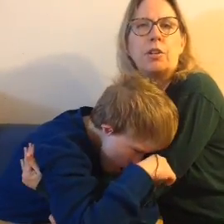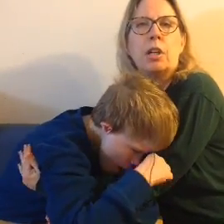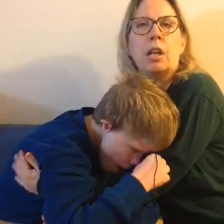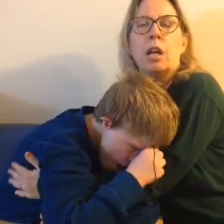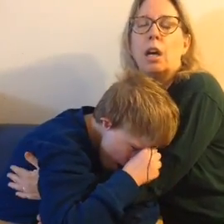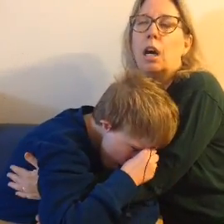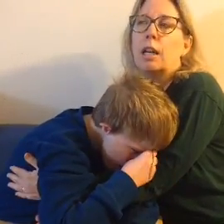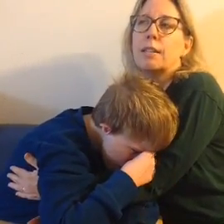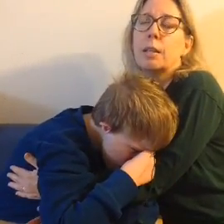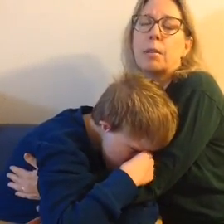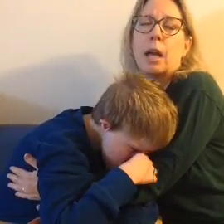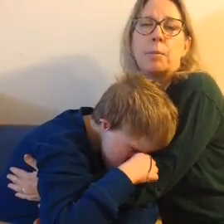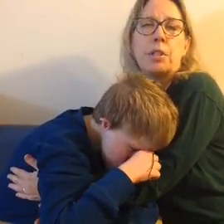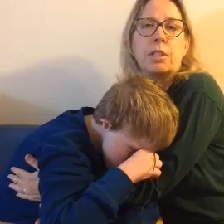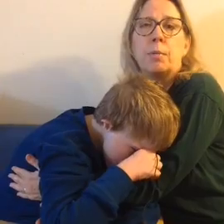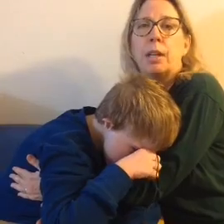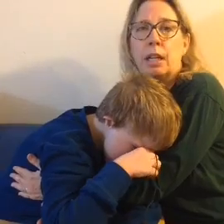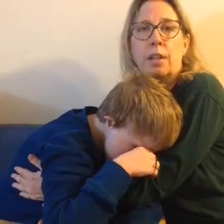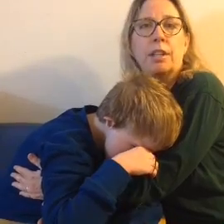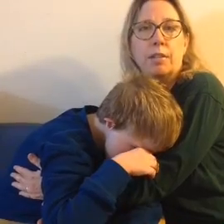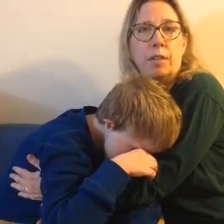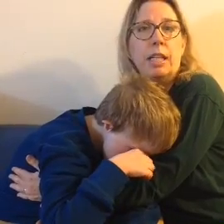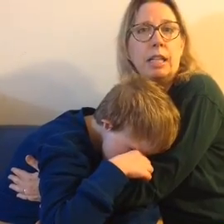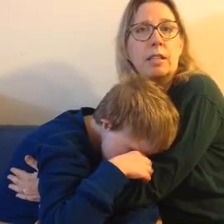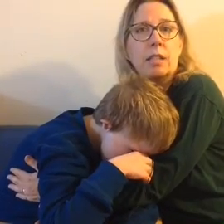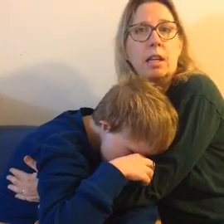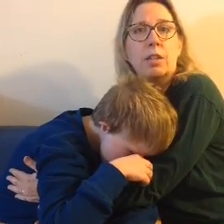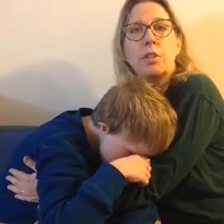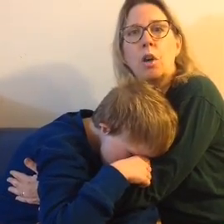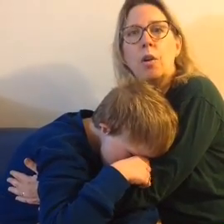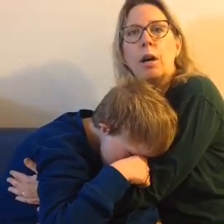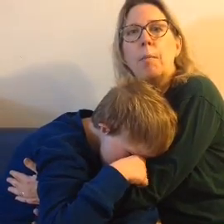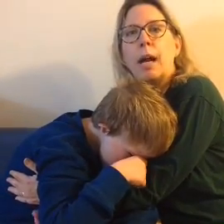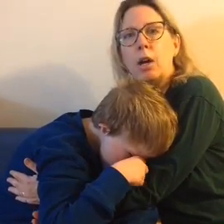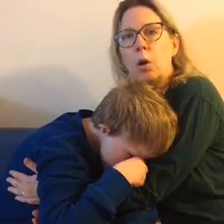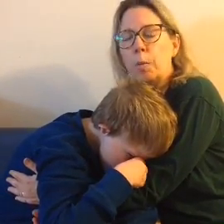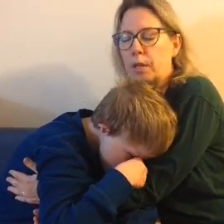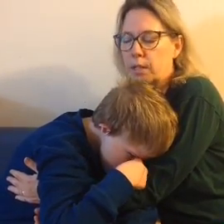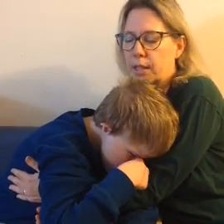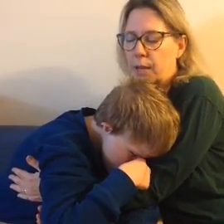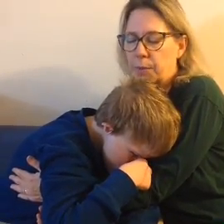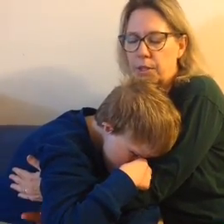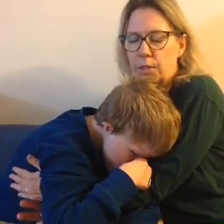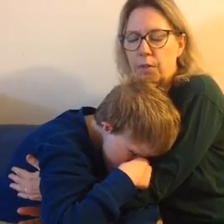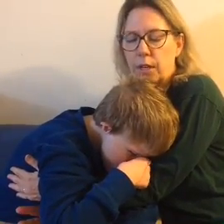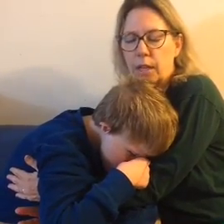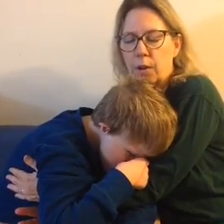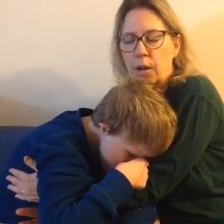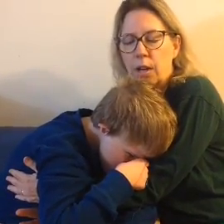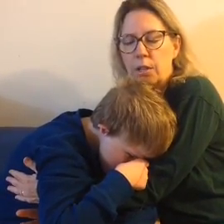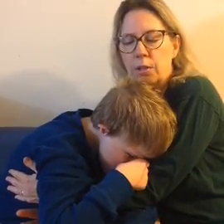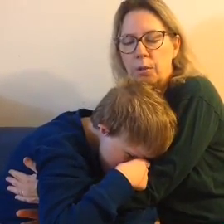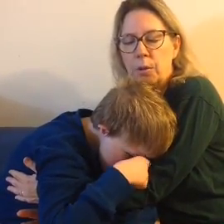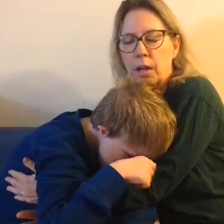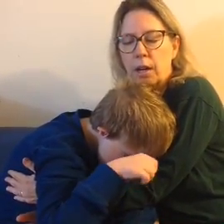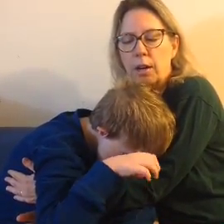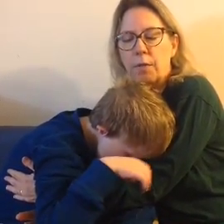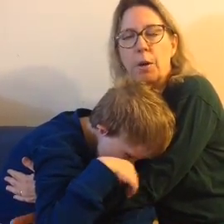situation and sometimes just depending on the convenience. So my hope is that with this video, you folks